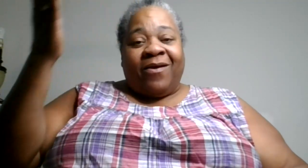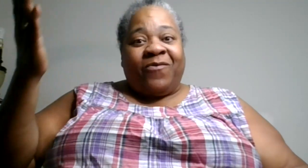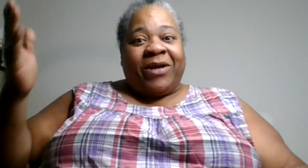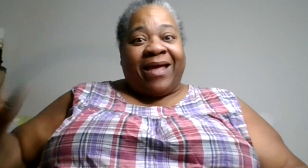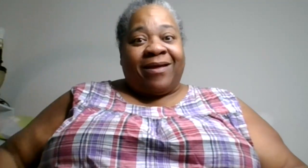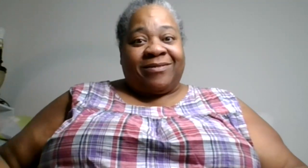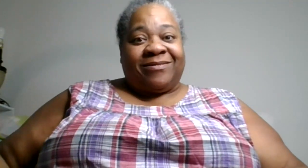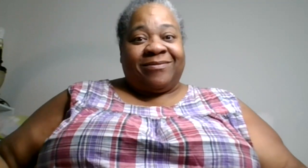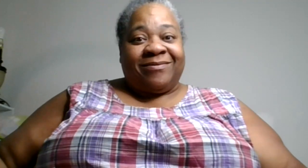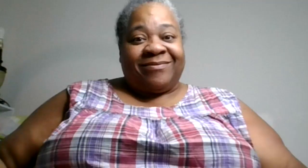Forget.